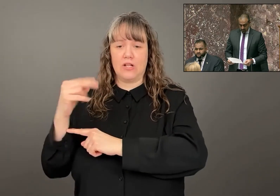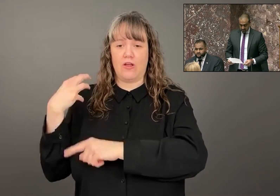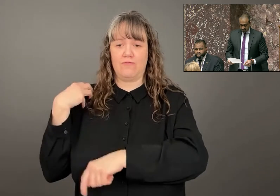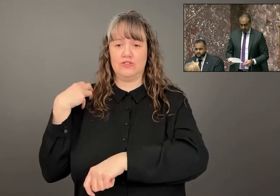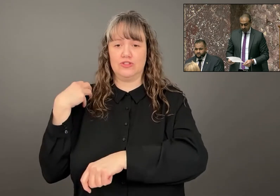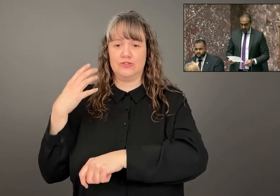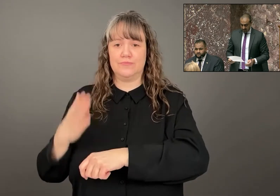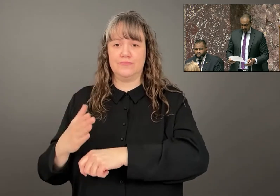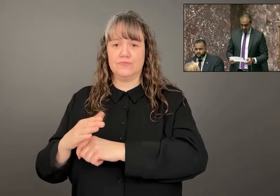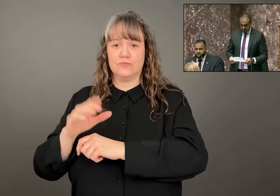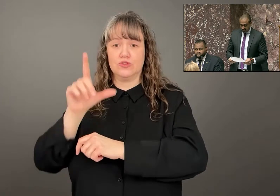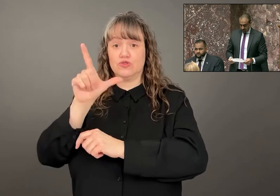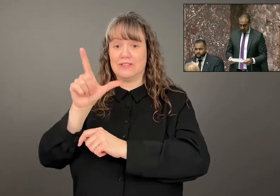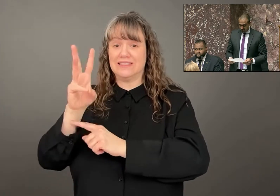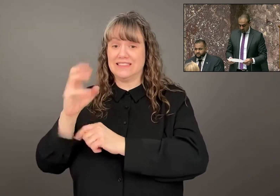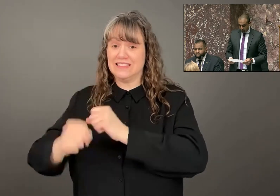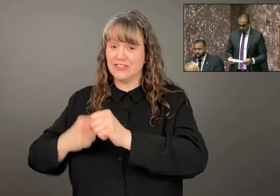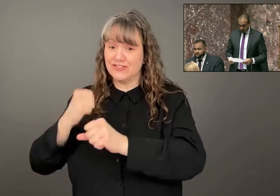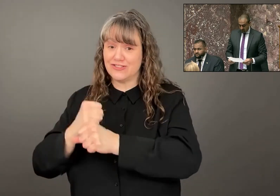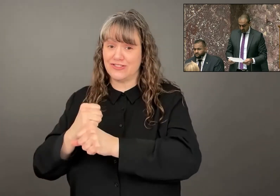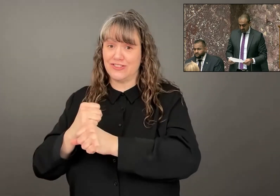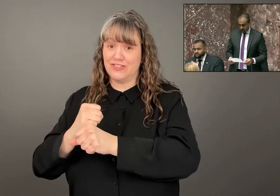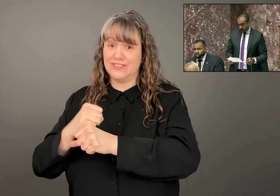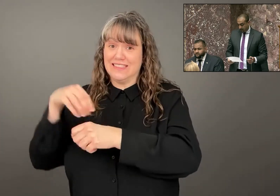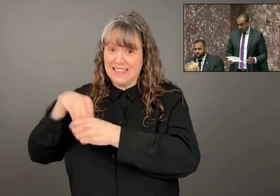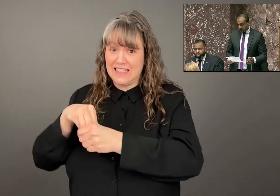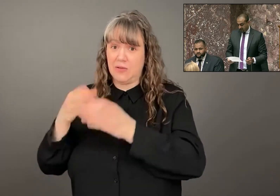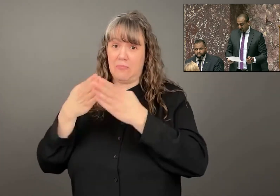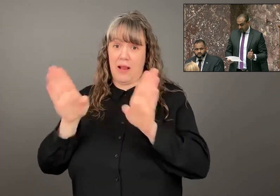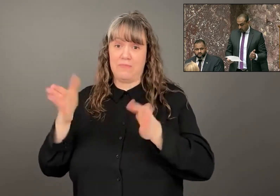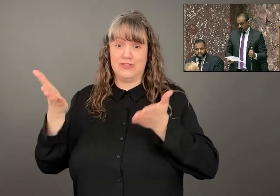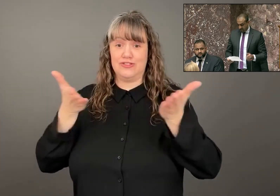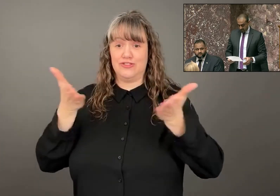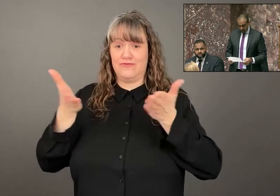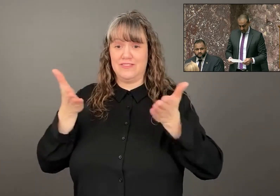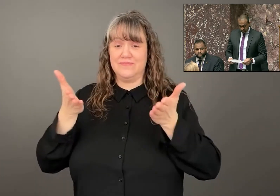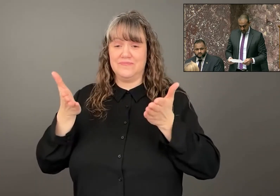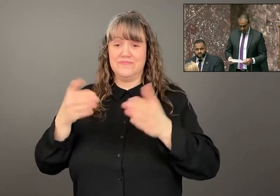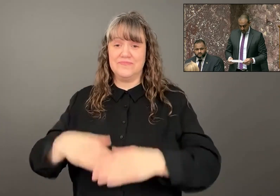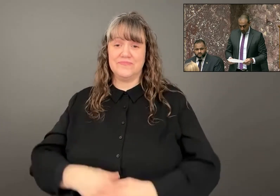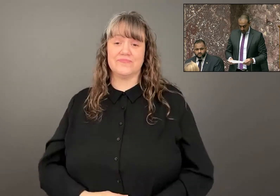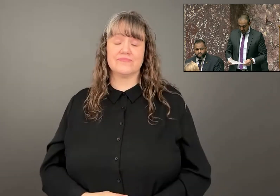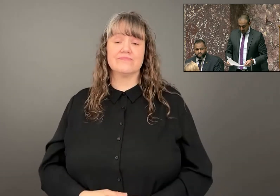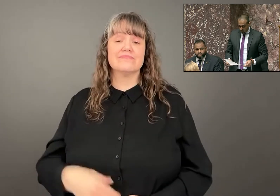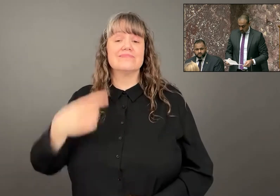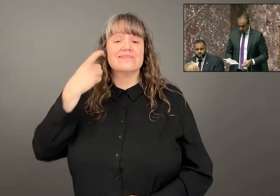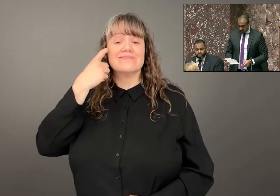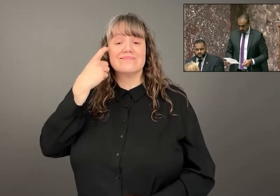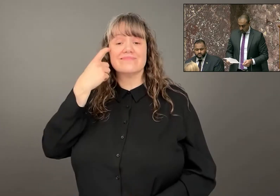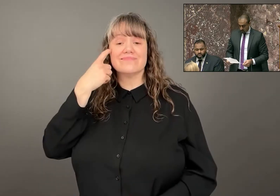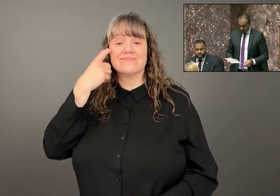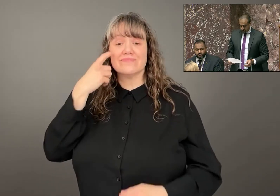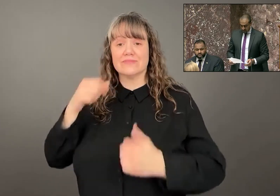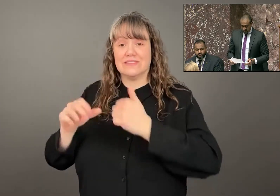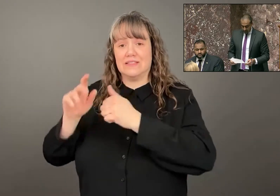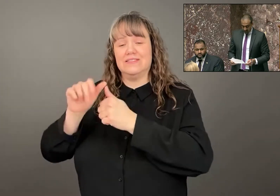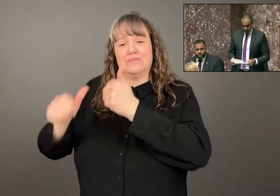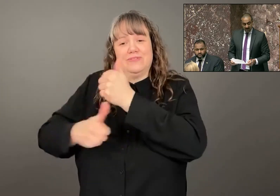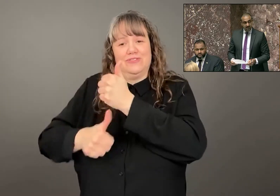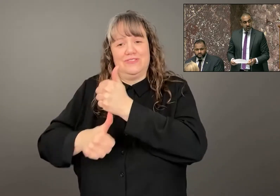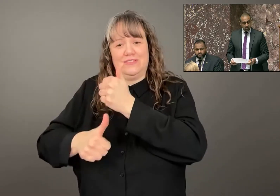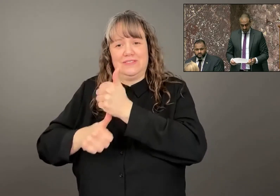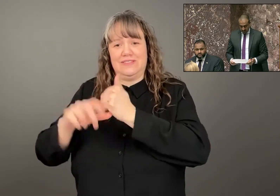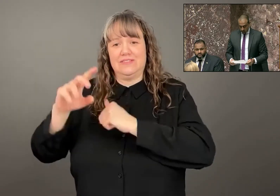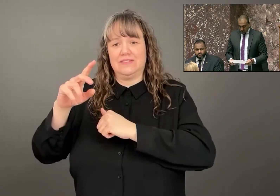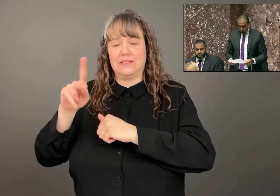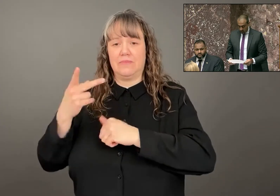most recently Assistant Deputy Minister for the BC Public Service Agency. They're both attending question period to witness the tabling of the